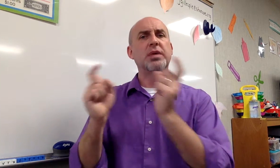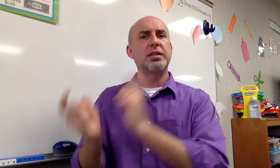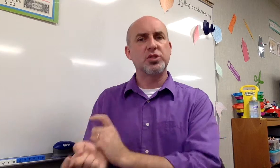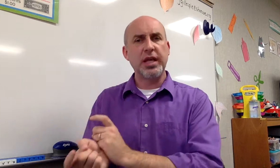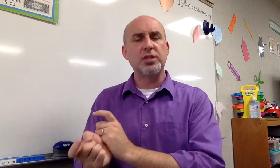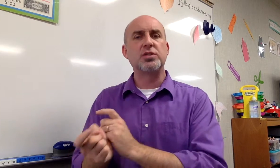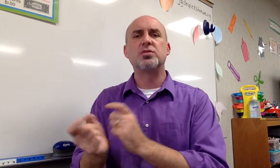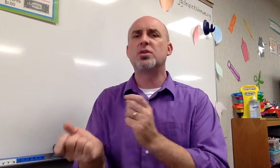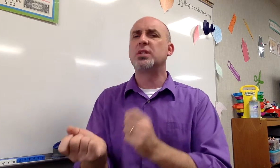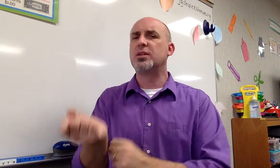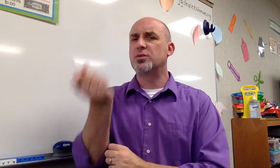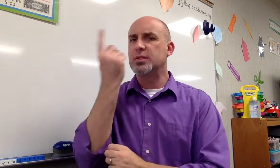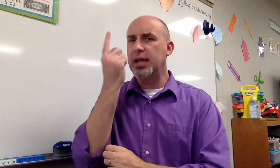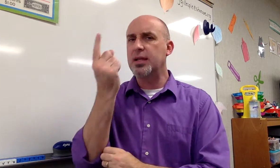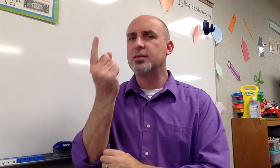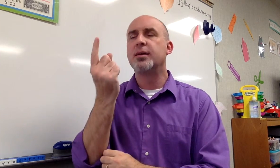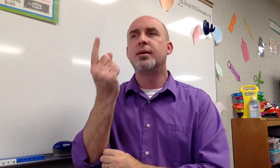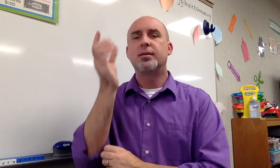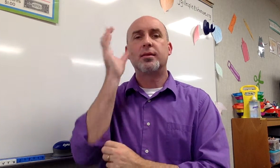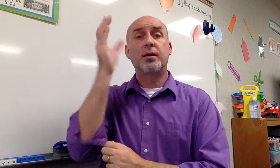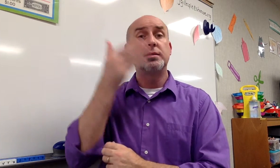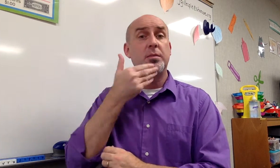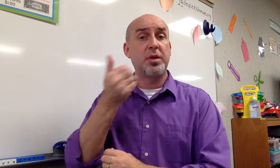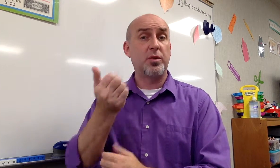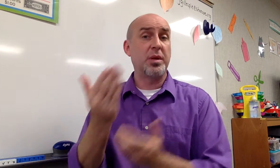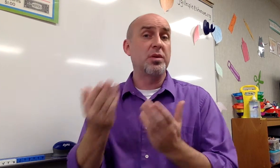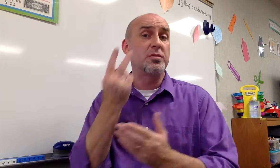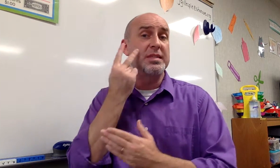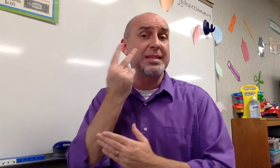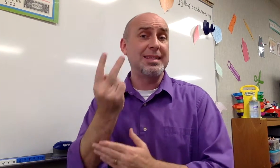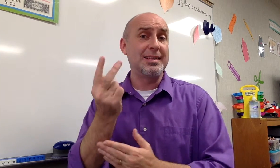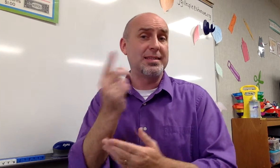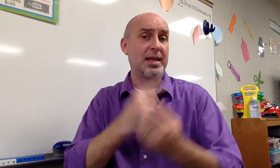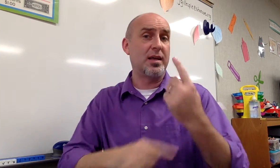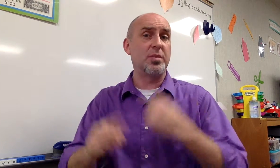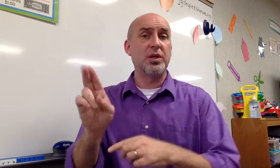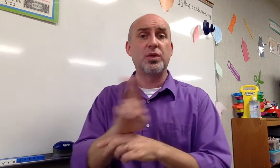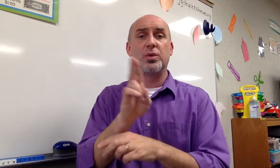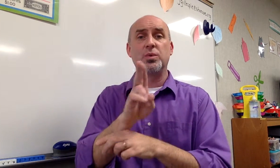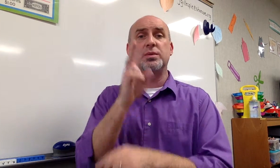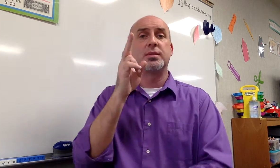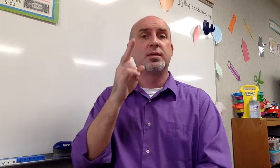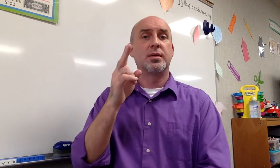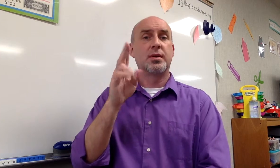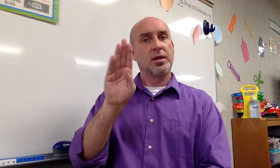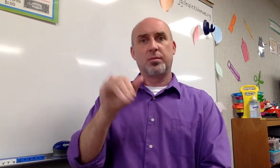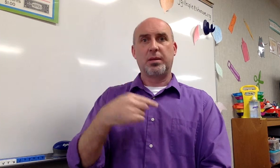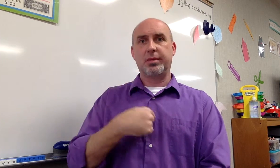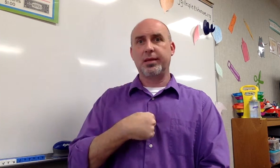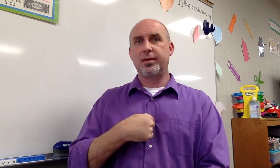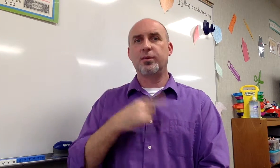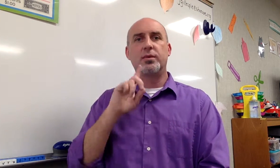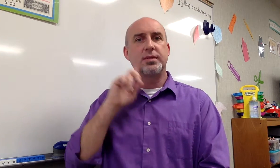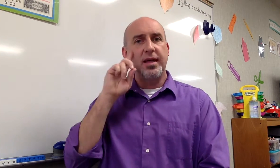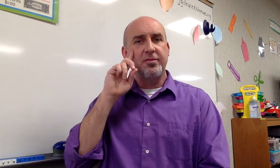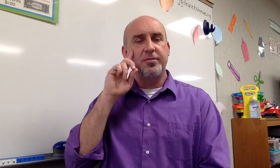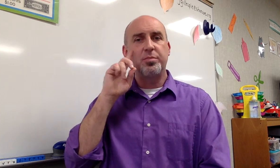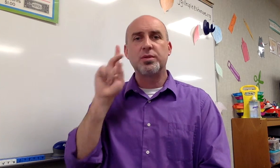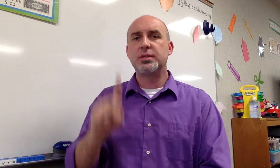the change as you start to understand the concept better. Maybe you've seen the sign being used by me or a deaf person